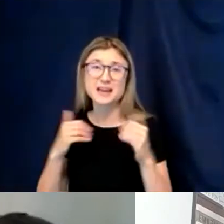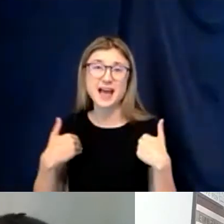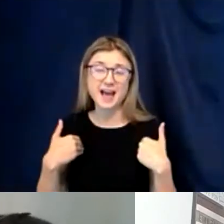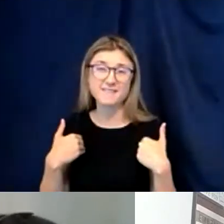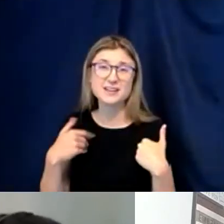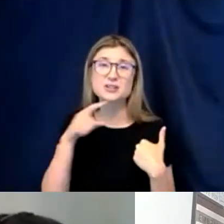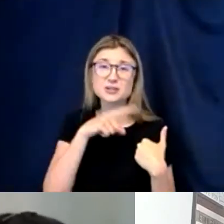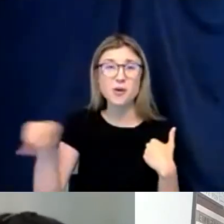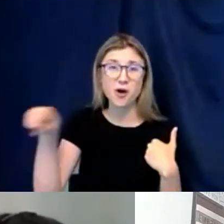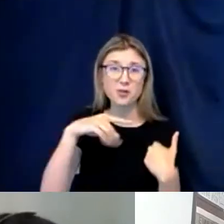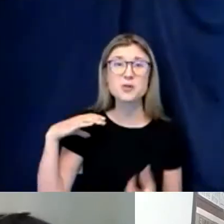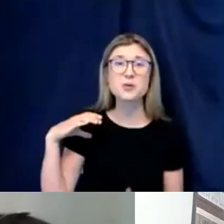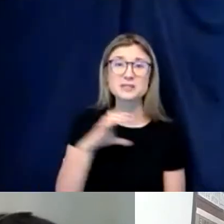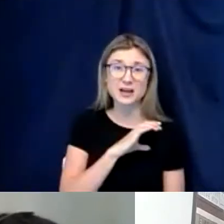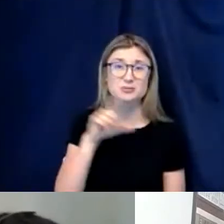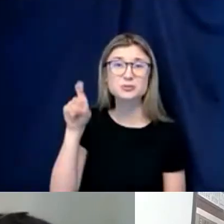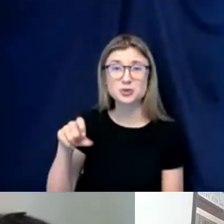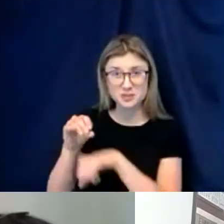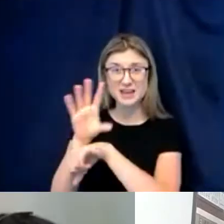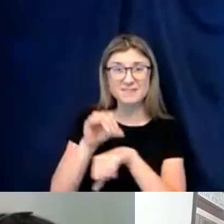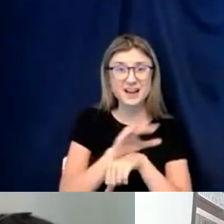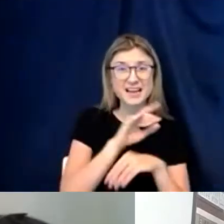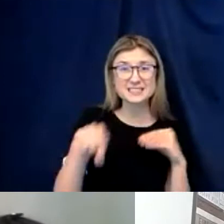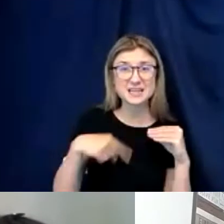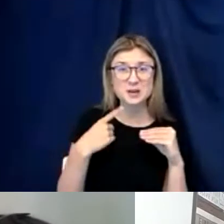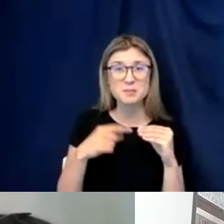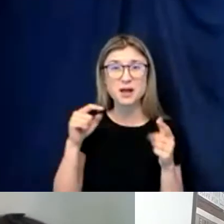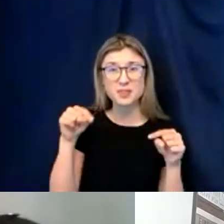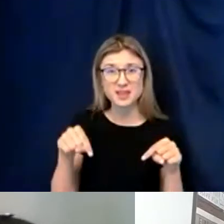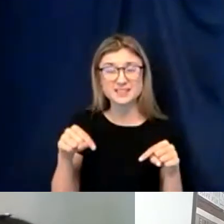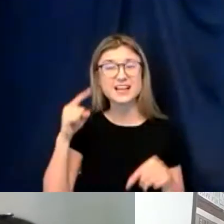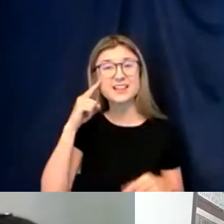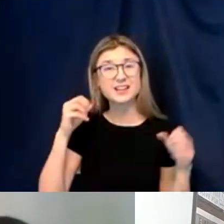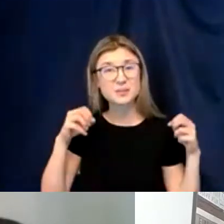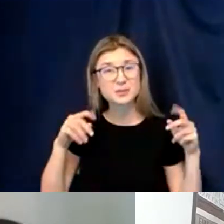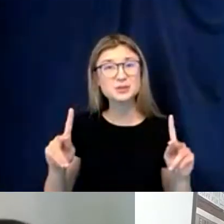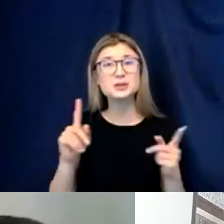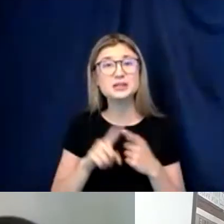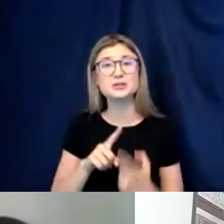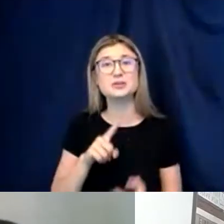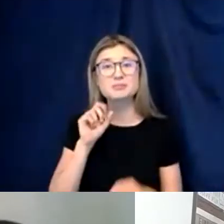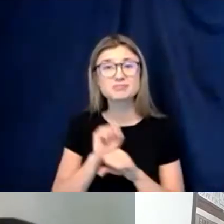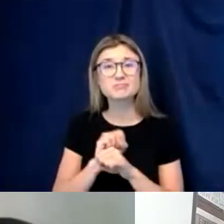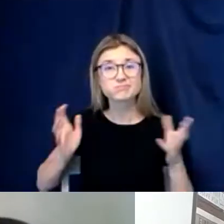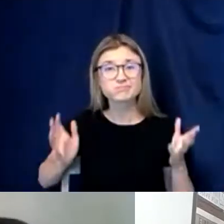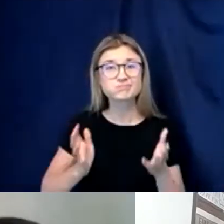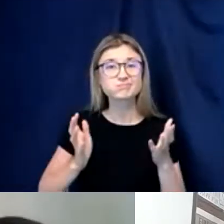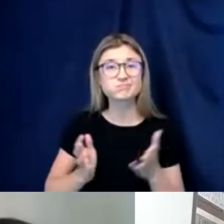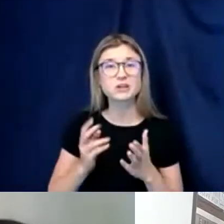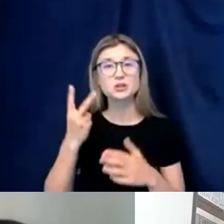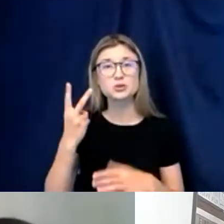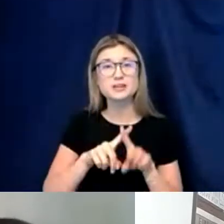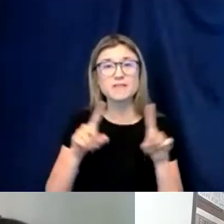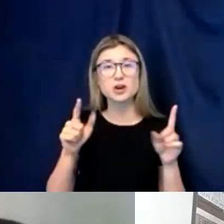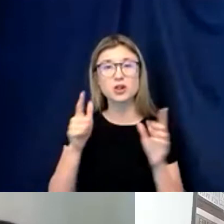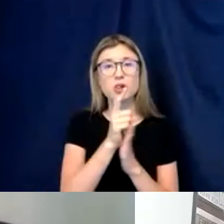be advising on this. So I think there's an opportunity to really push on, these 2 different laws and make